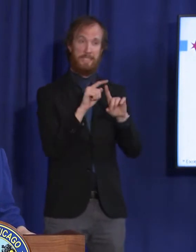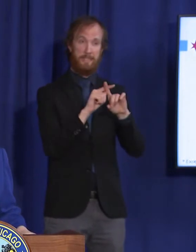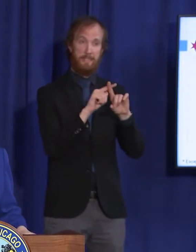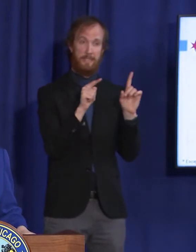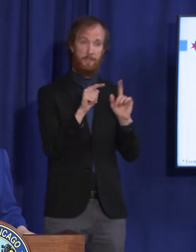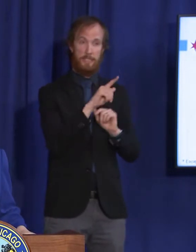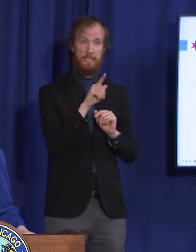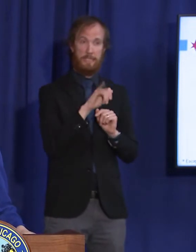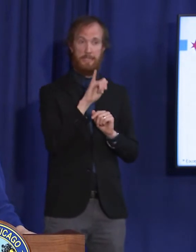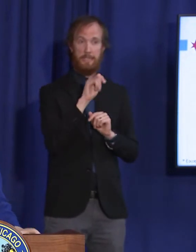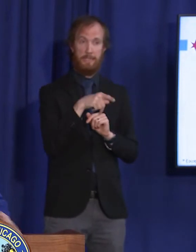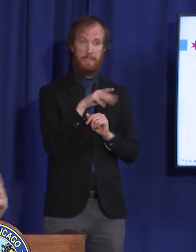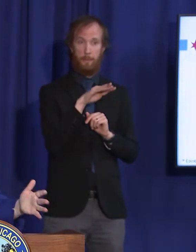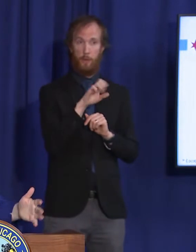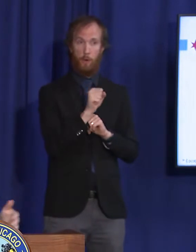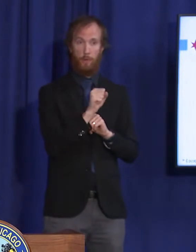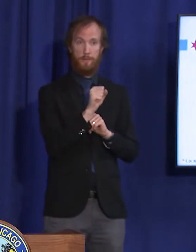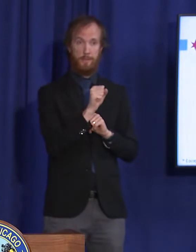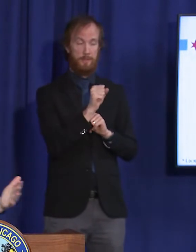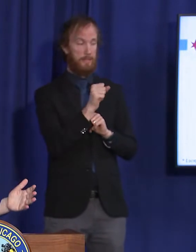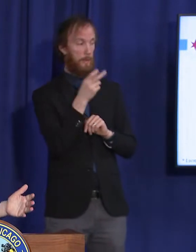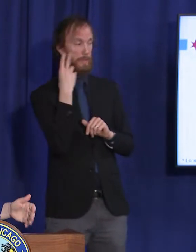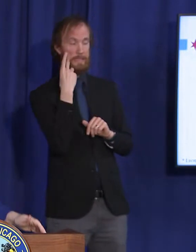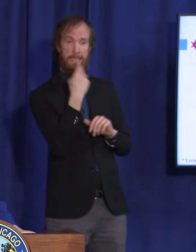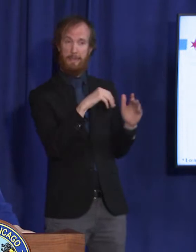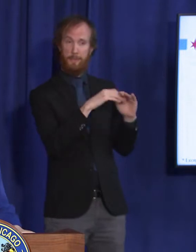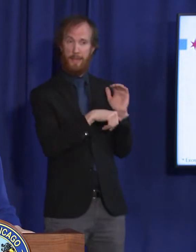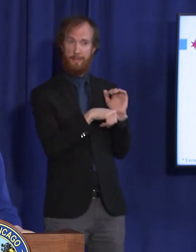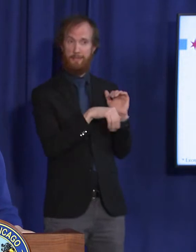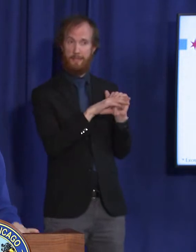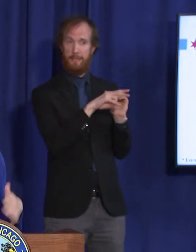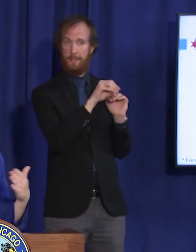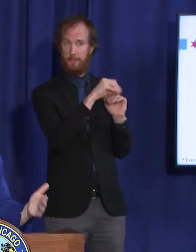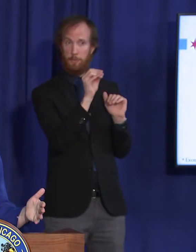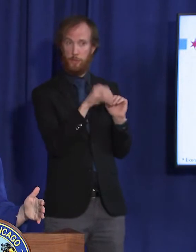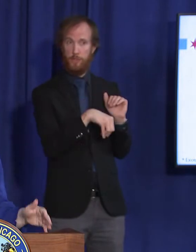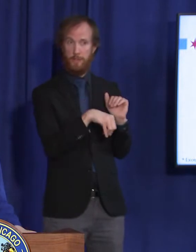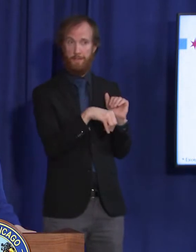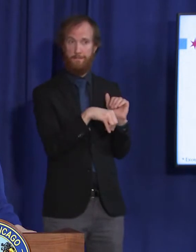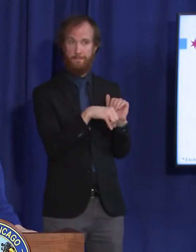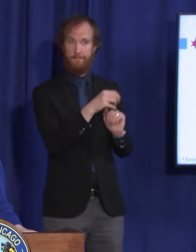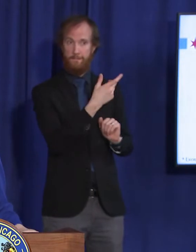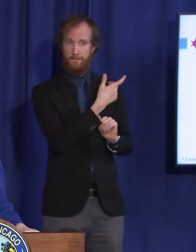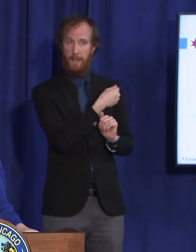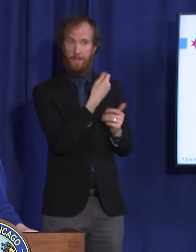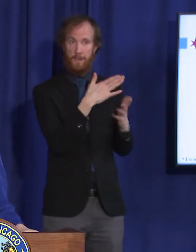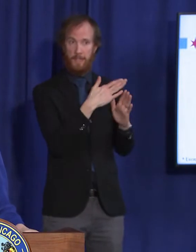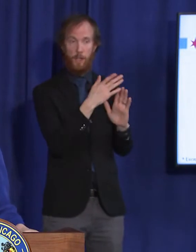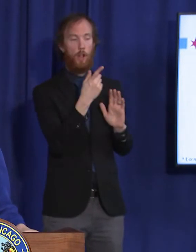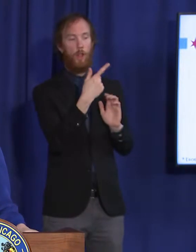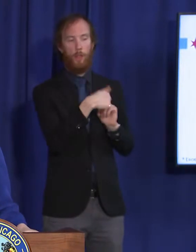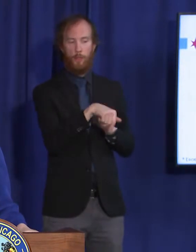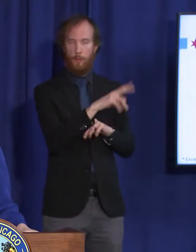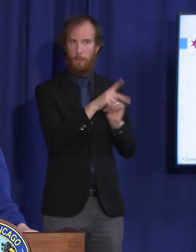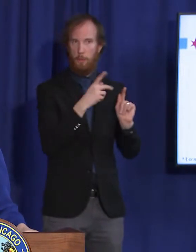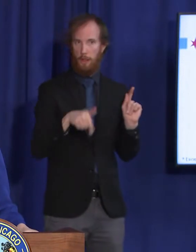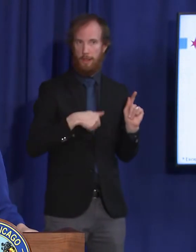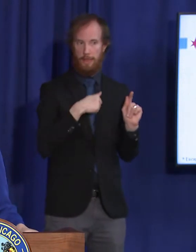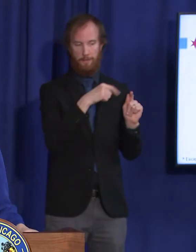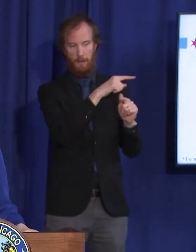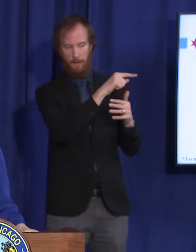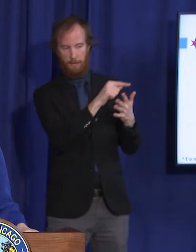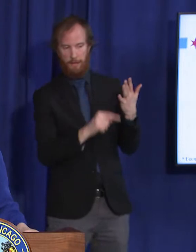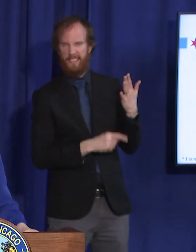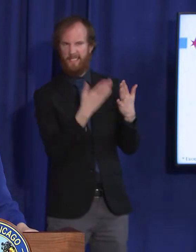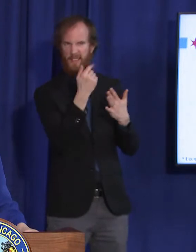than 70% vaccinated, again, eligible age with a completed series, will be eligible for the $50